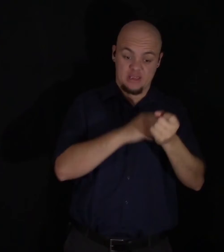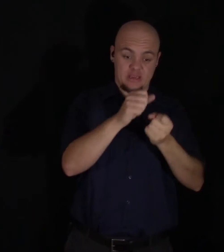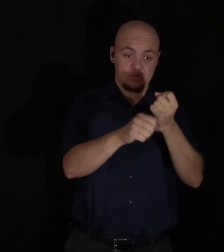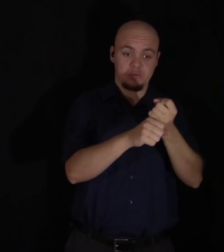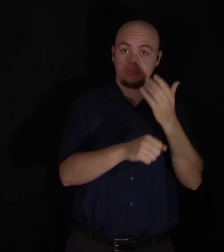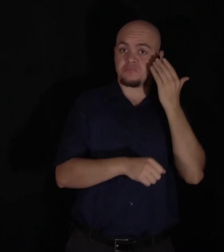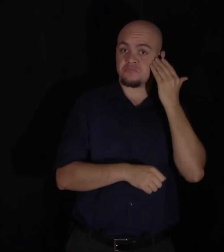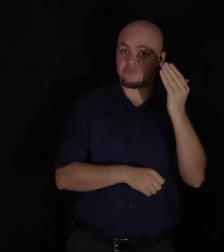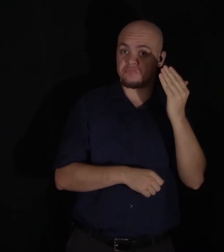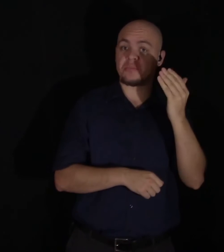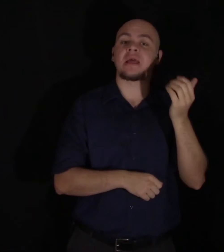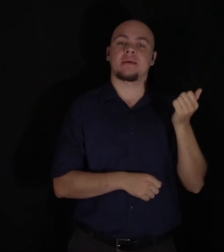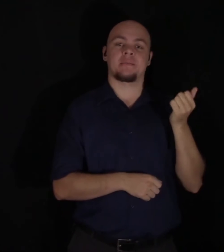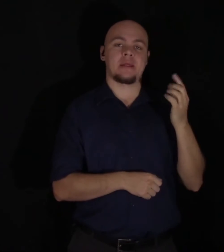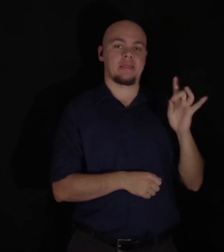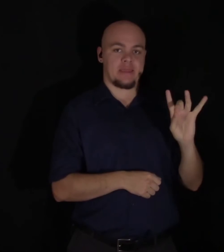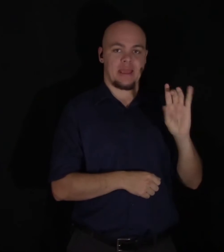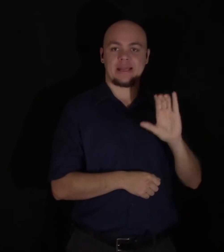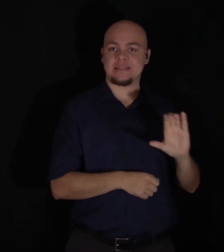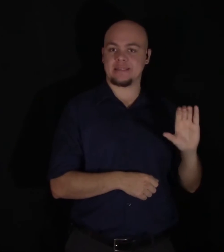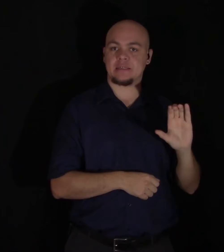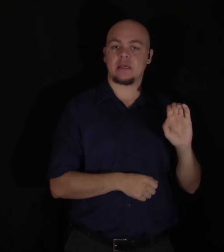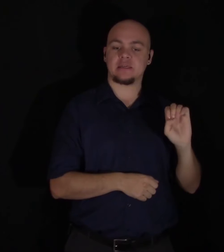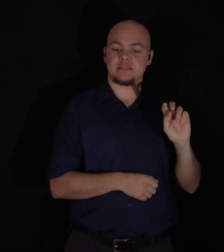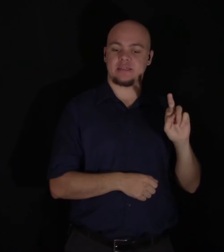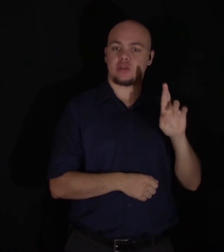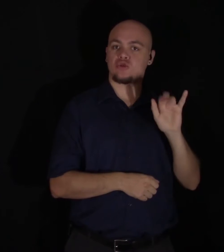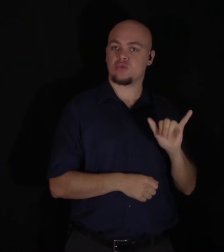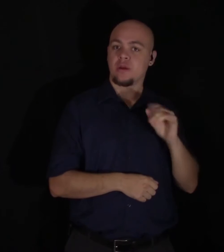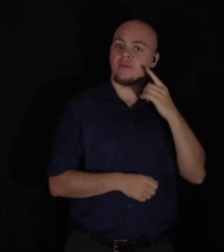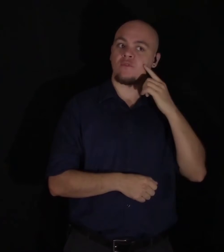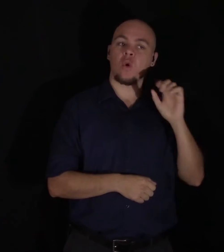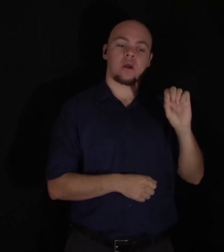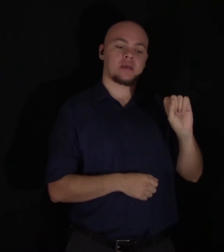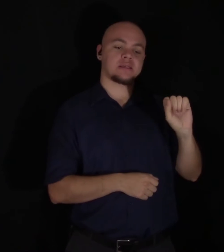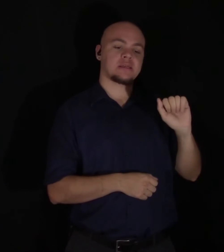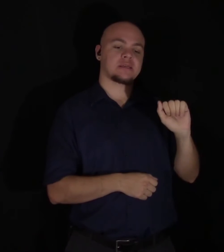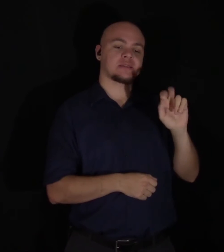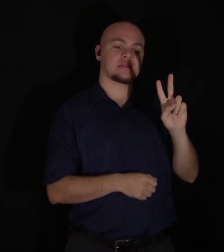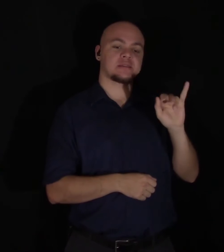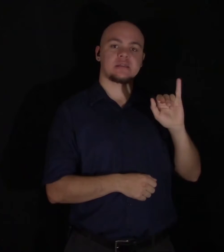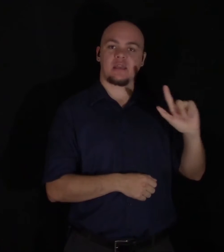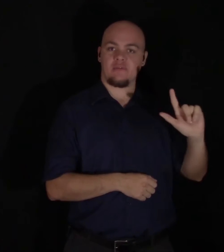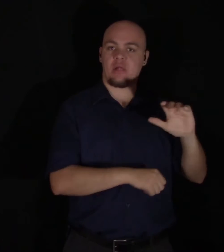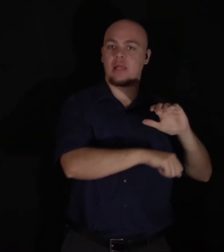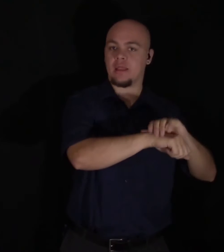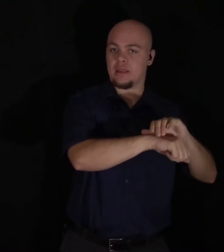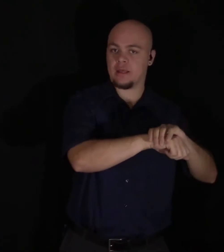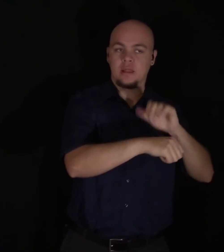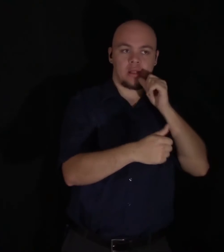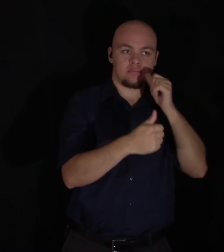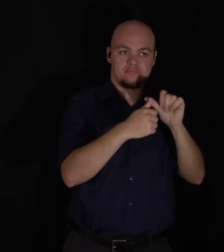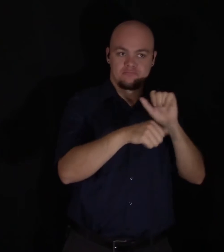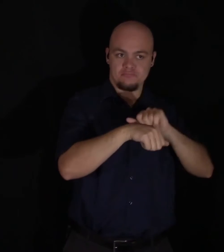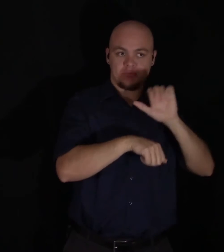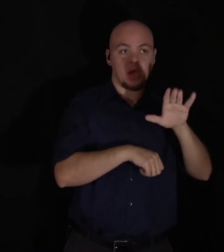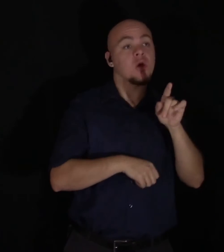the 18th century. To Mrs. Saville, England. You will rejoice to hear that